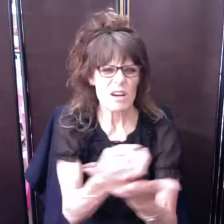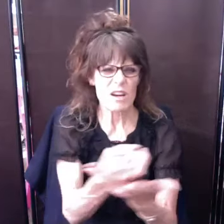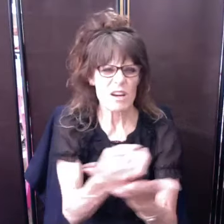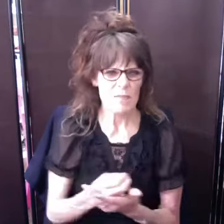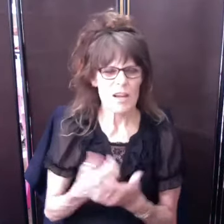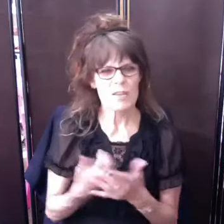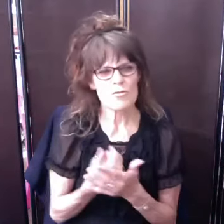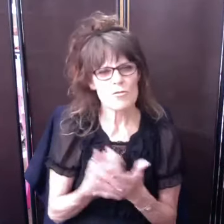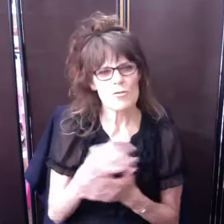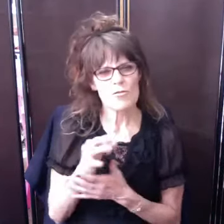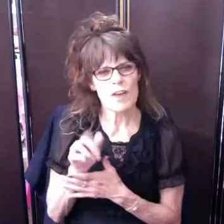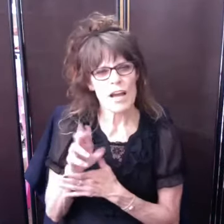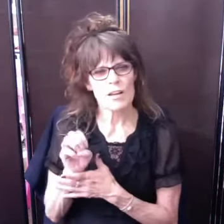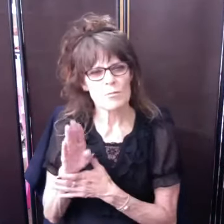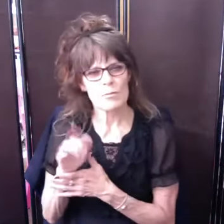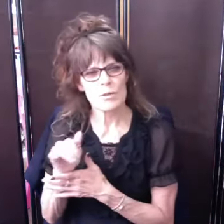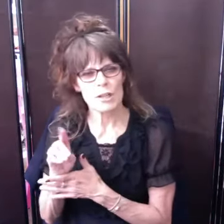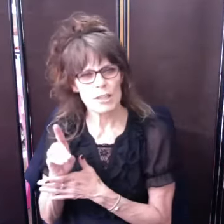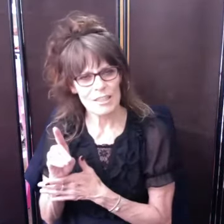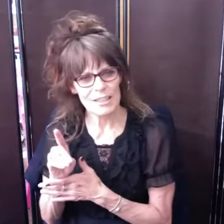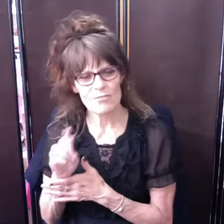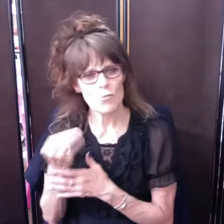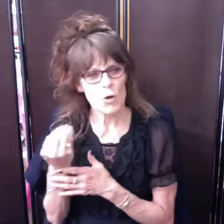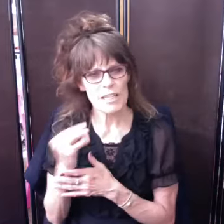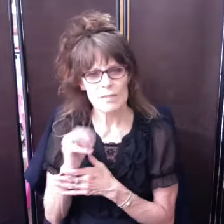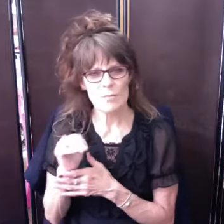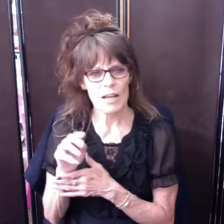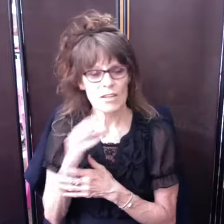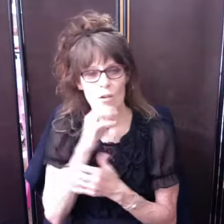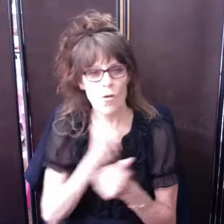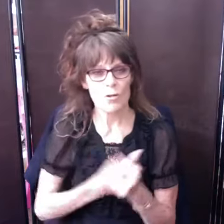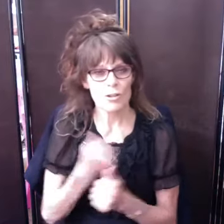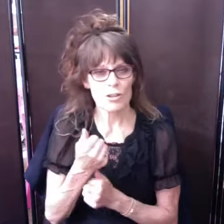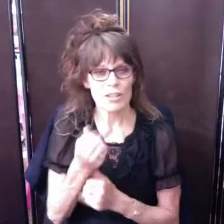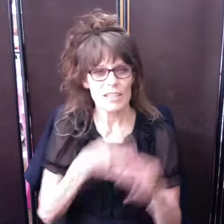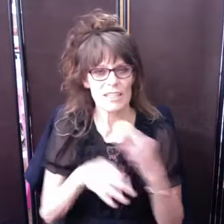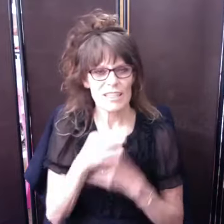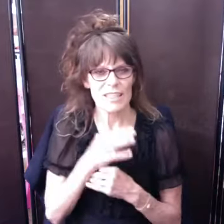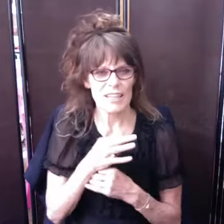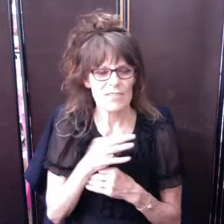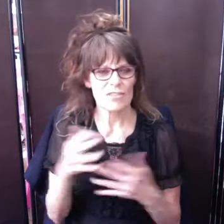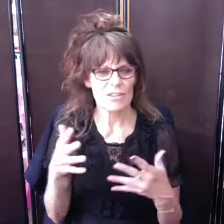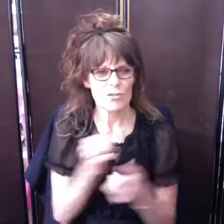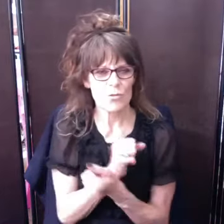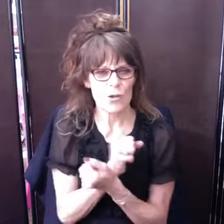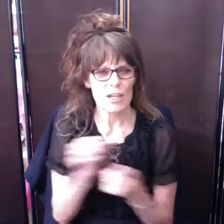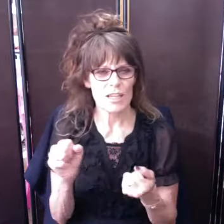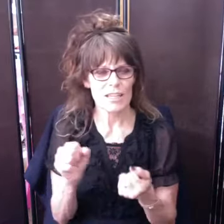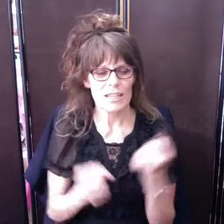on it when I drove it off the lot. And the older I get, I wish instead of tearing that car up, which is exactly what we did within the next